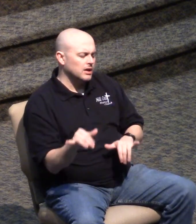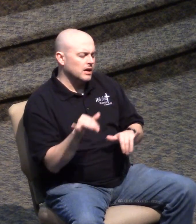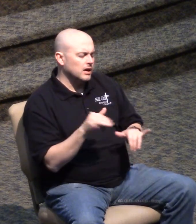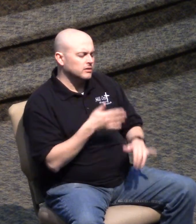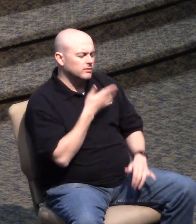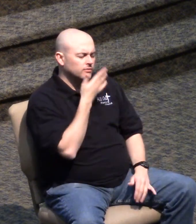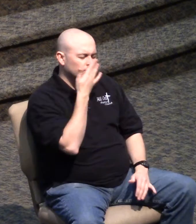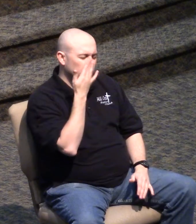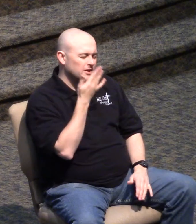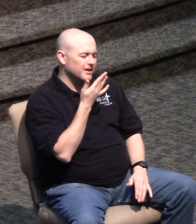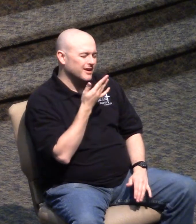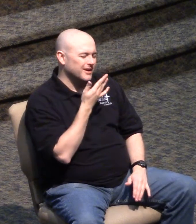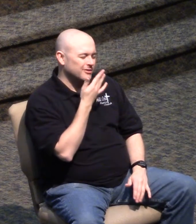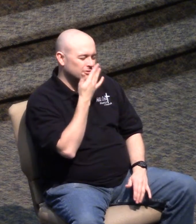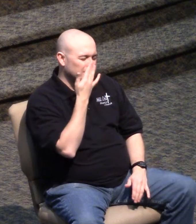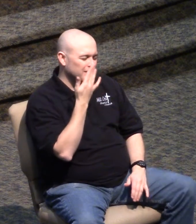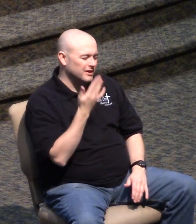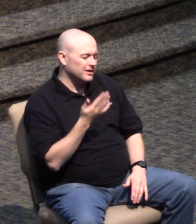Jesus. Like the